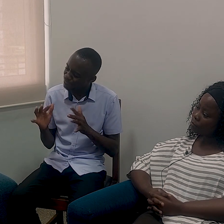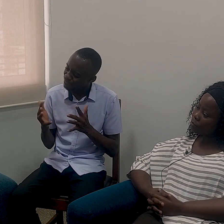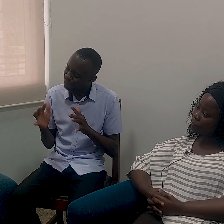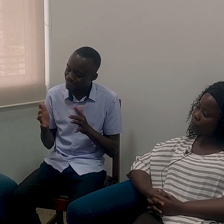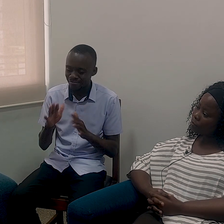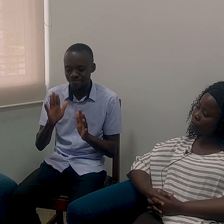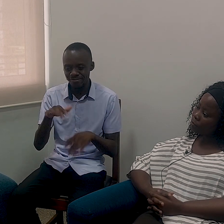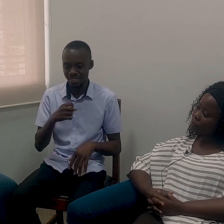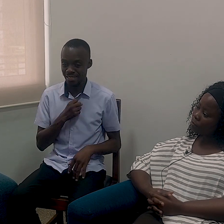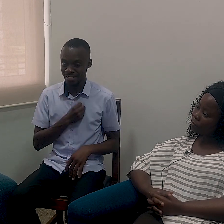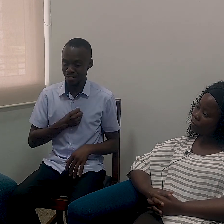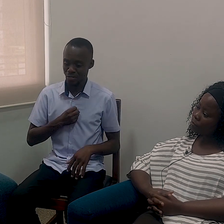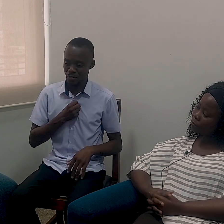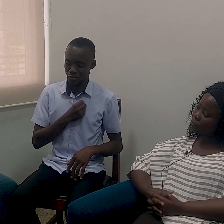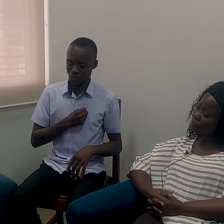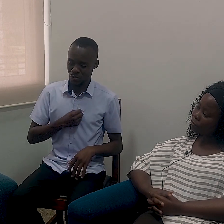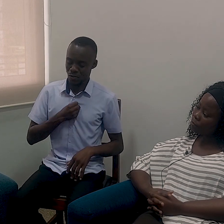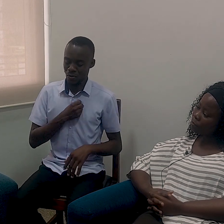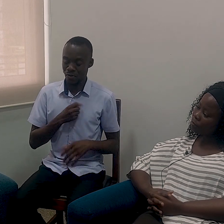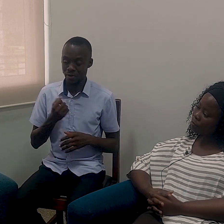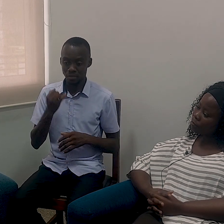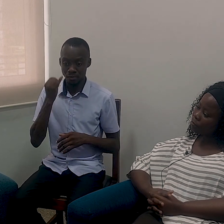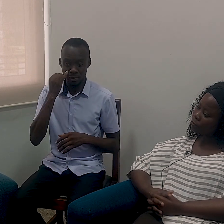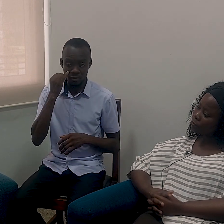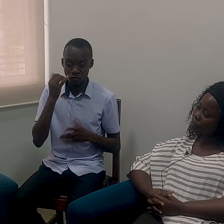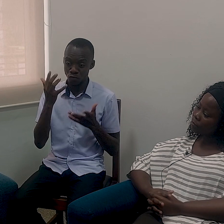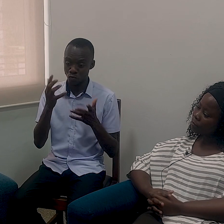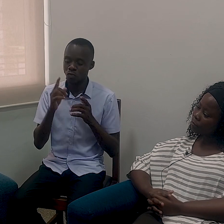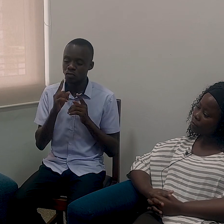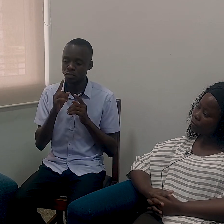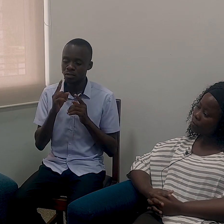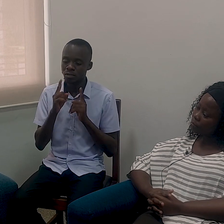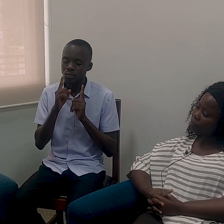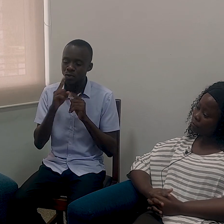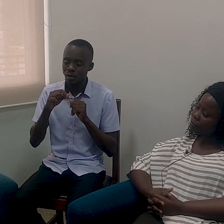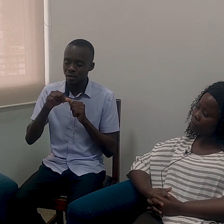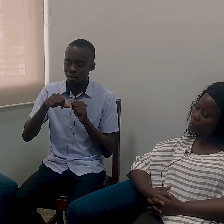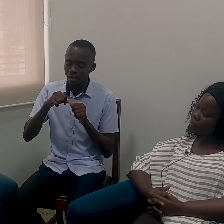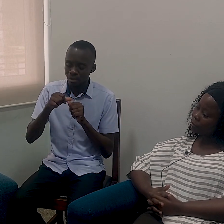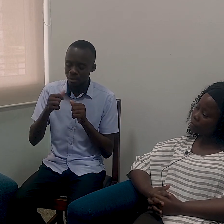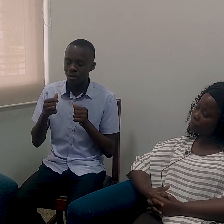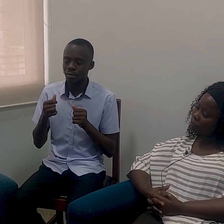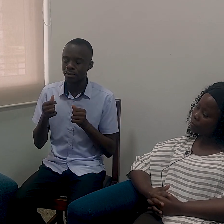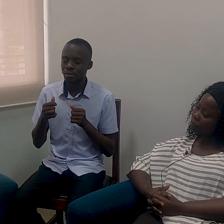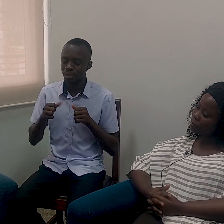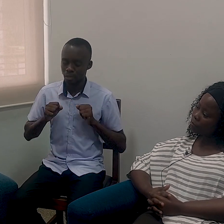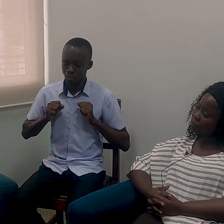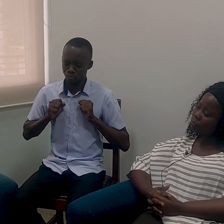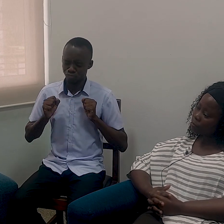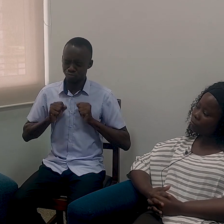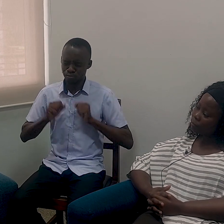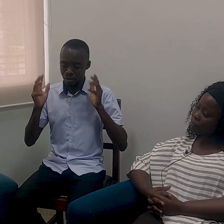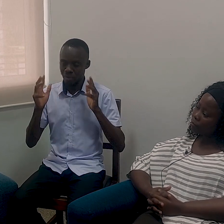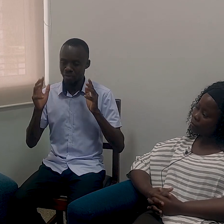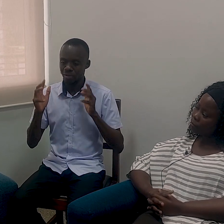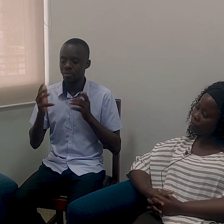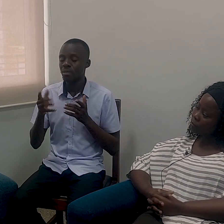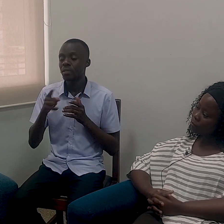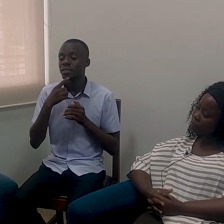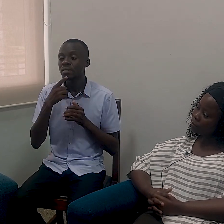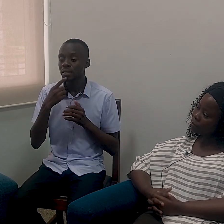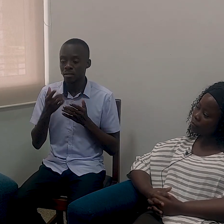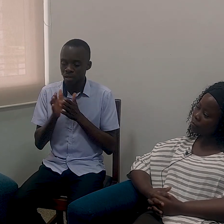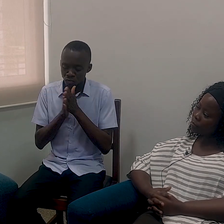Sorry, using burnout as an example. So you mentioned lack of motivation, you mentioned chronic stress. Yes, so